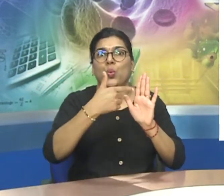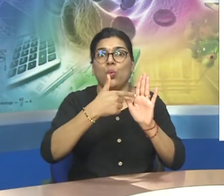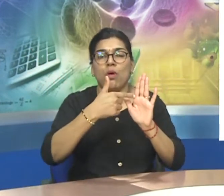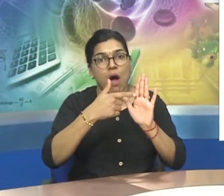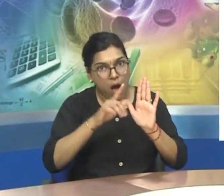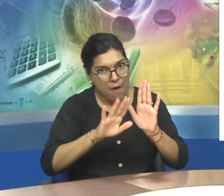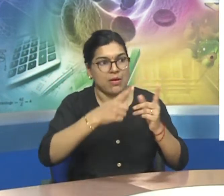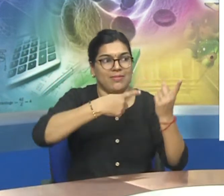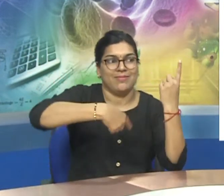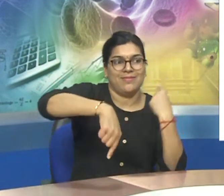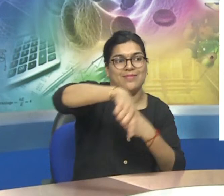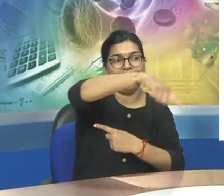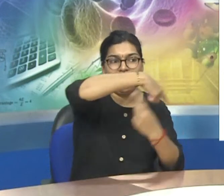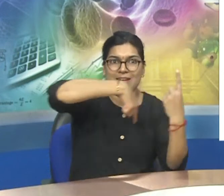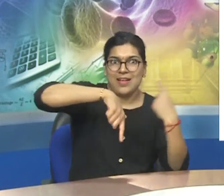So it is a kind of cycle